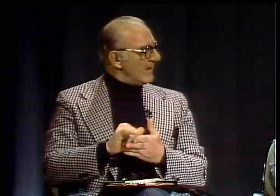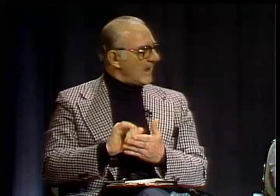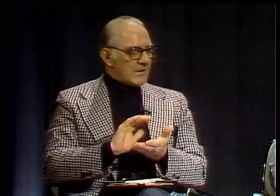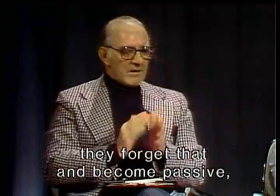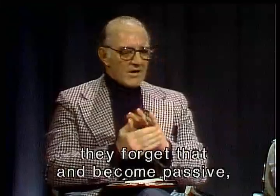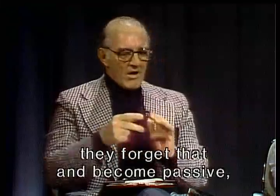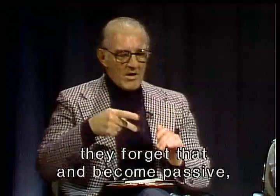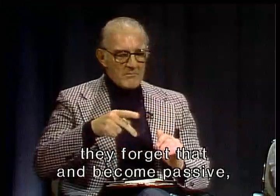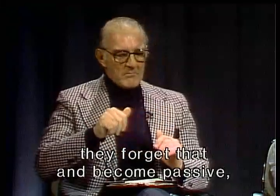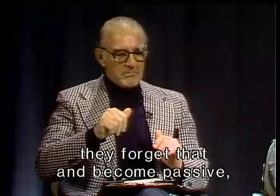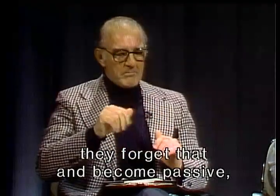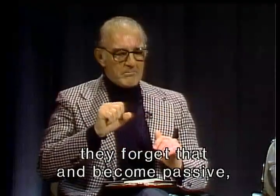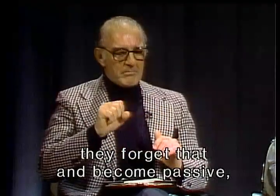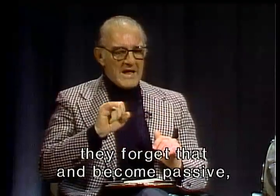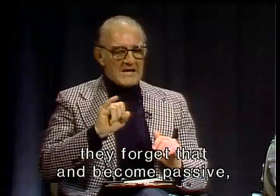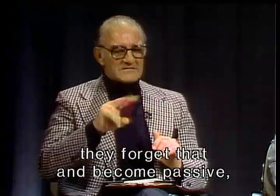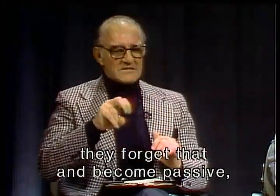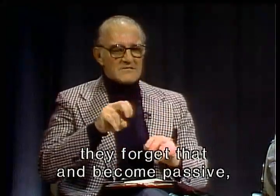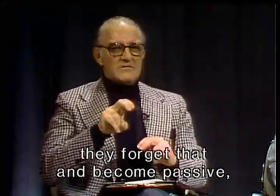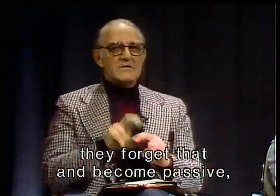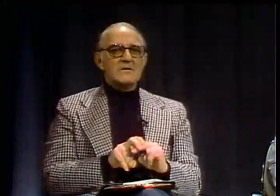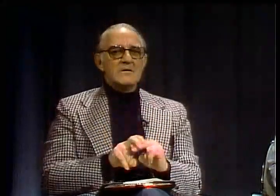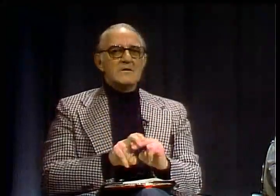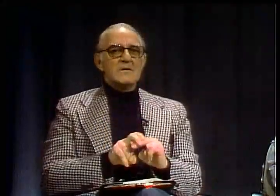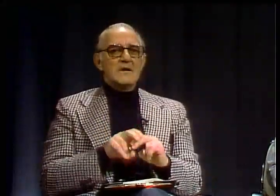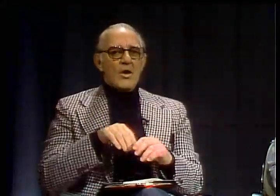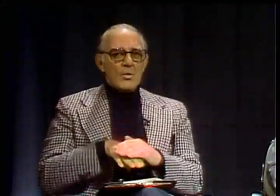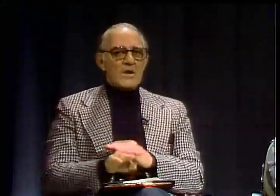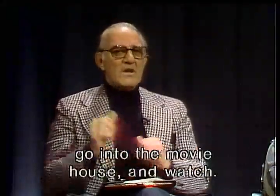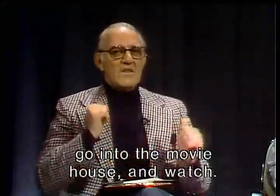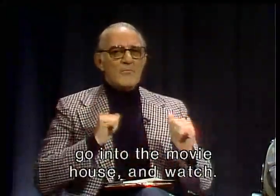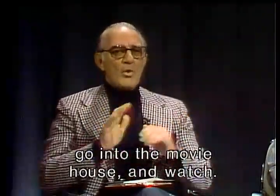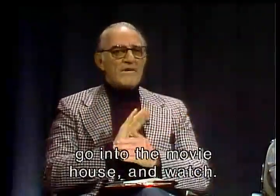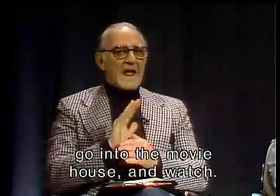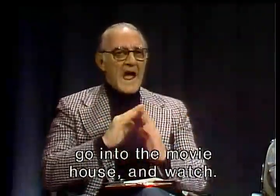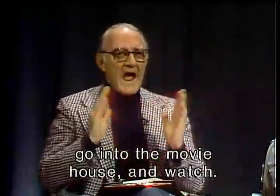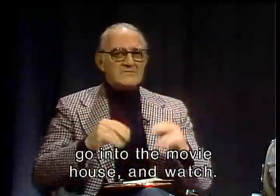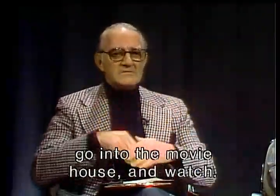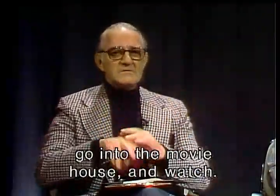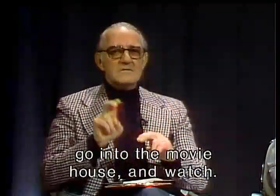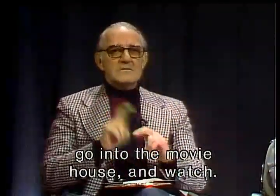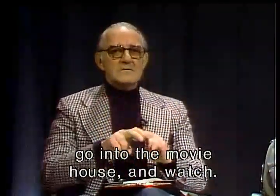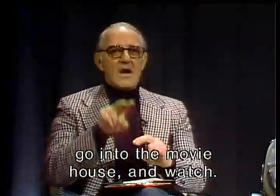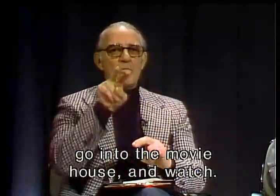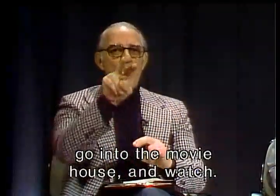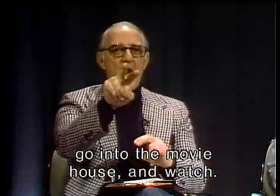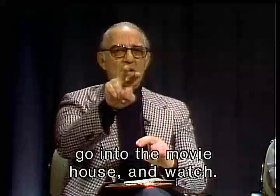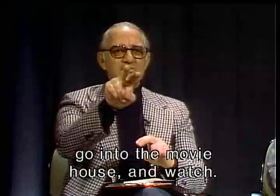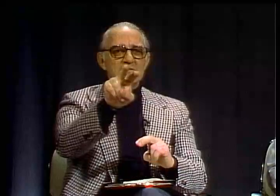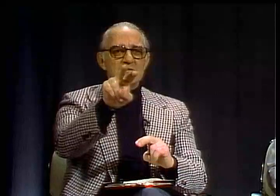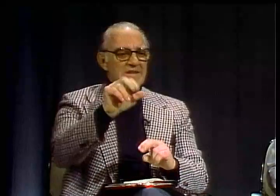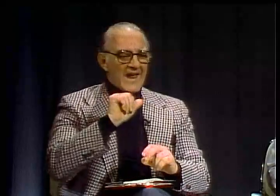and become passive. Go into the movie house and watch. They are